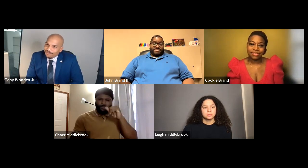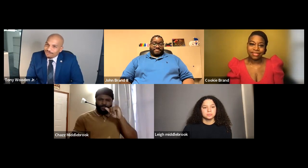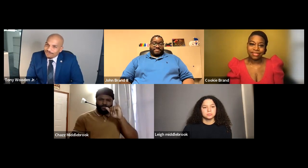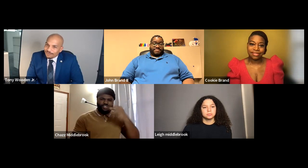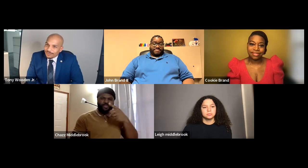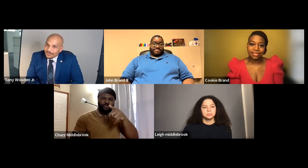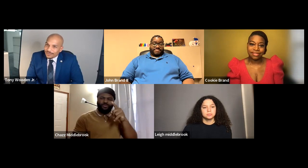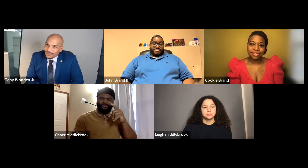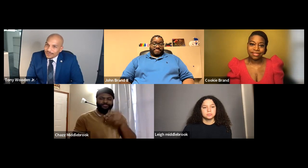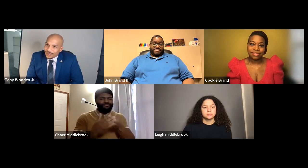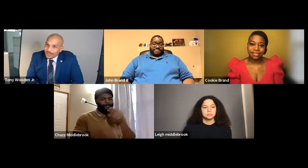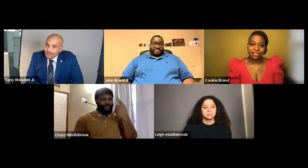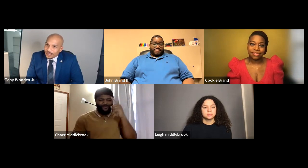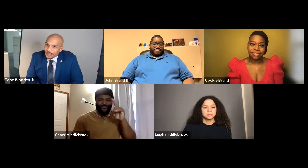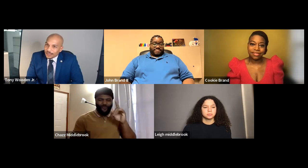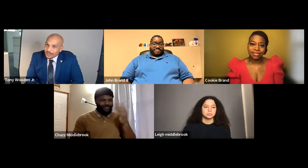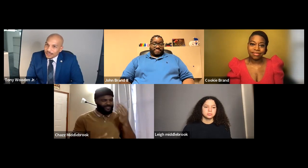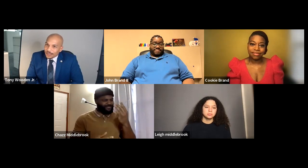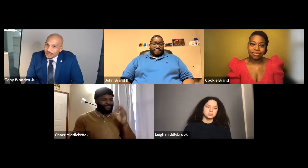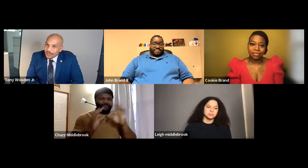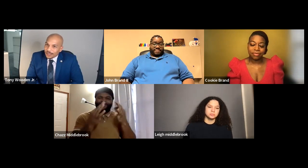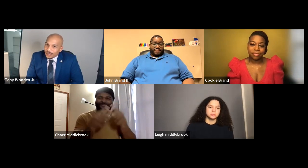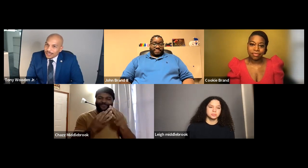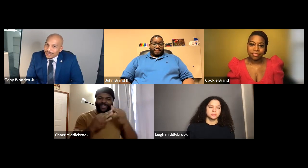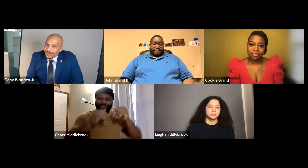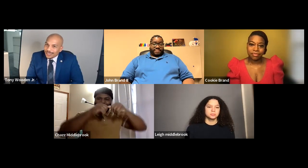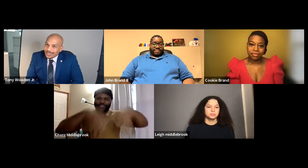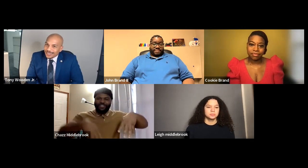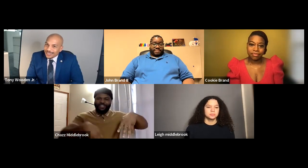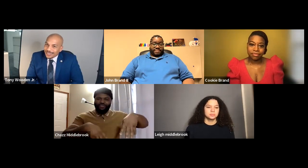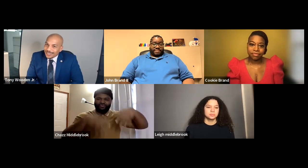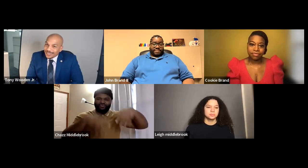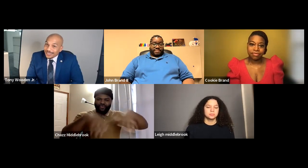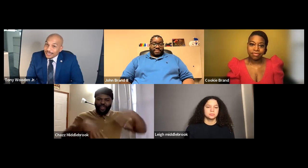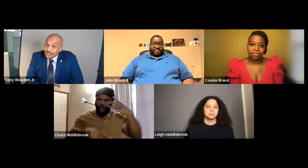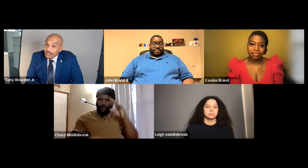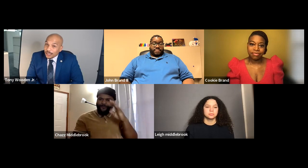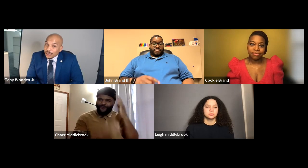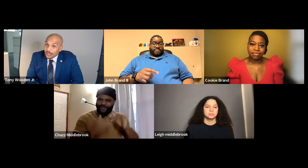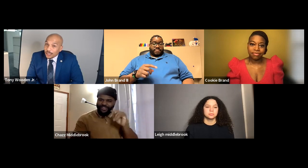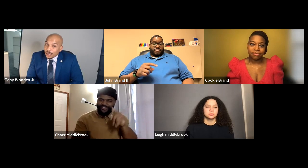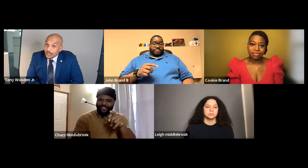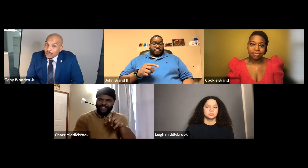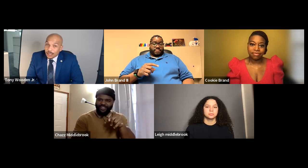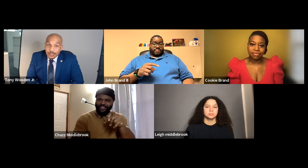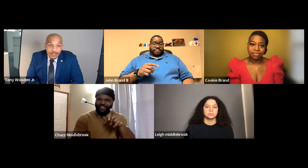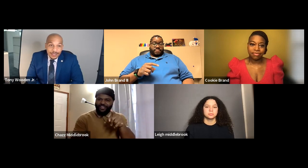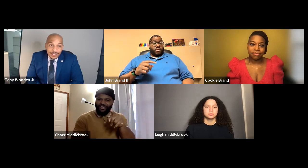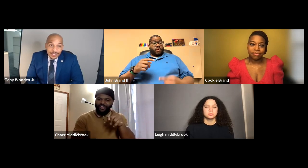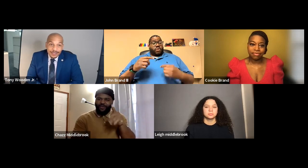things. I think J3 was talking about the family tree. Are